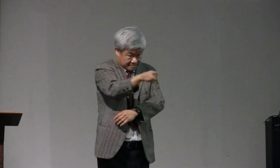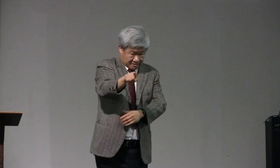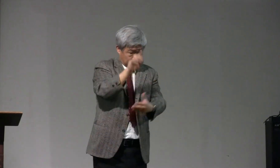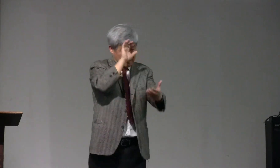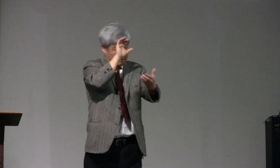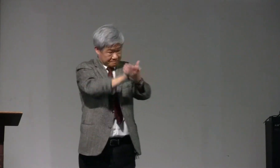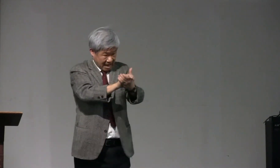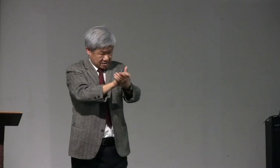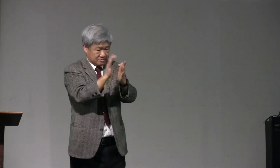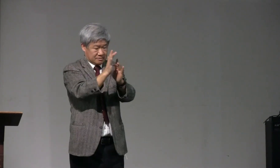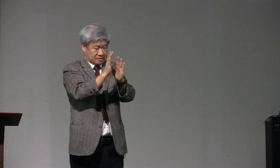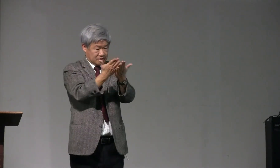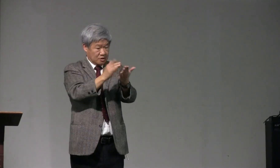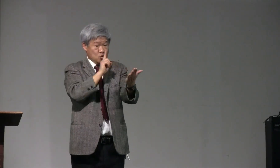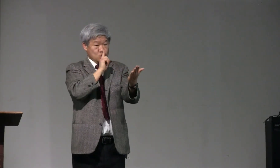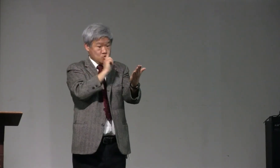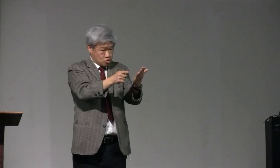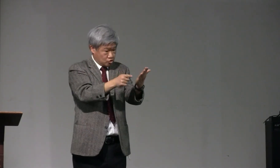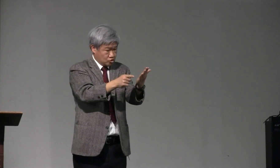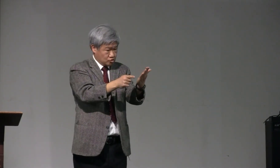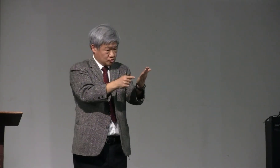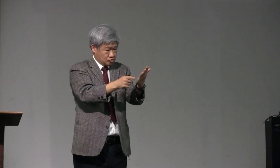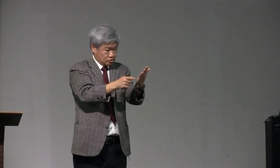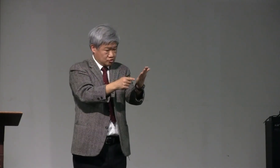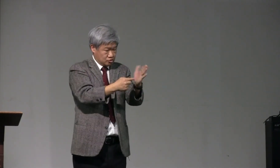And they behead their prisoners.